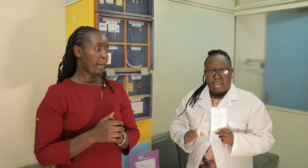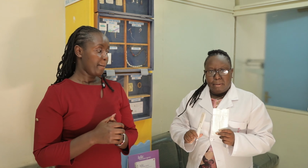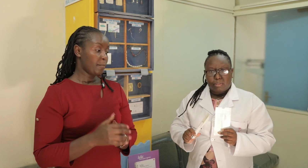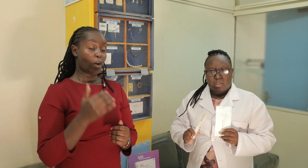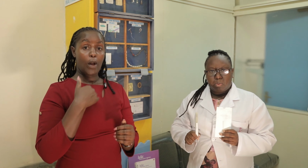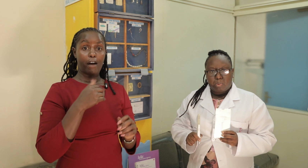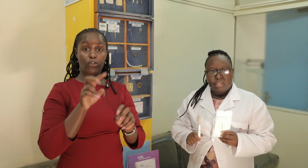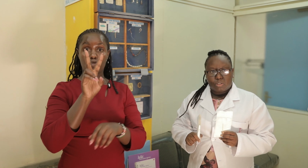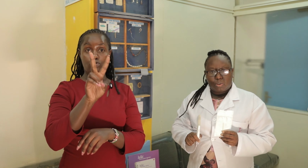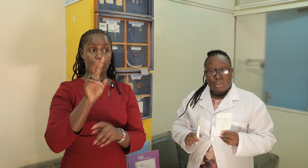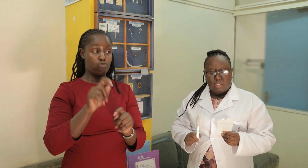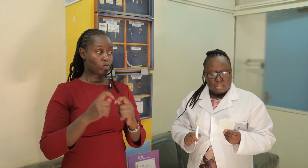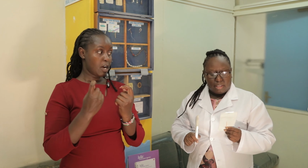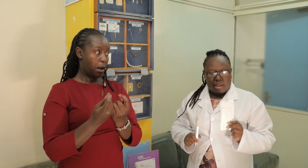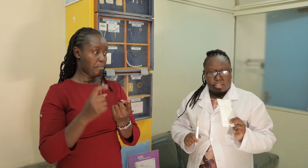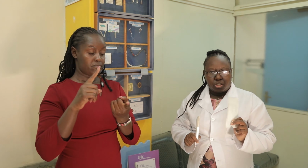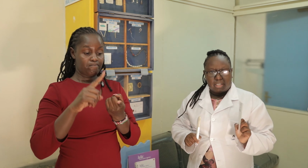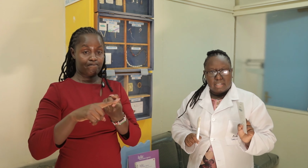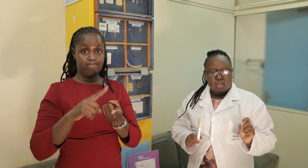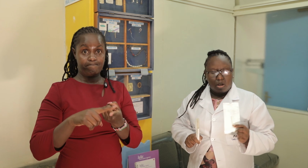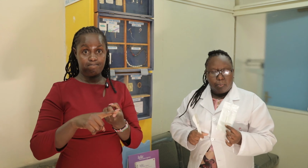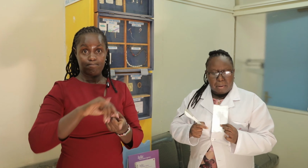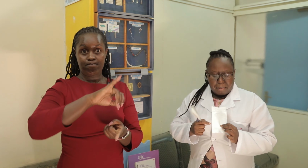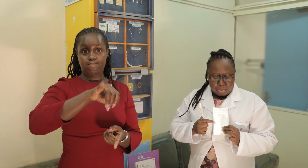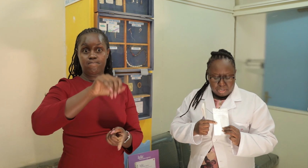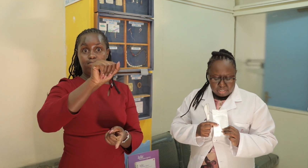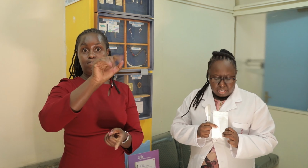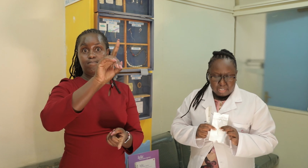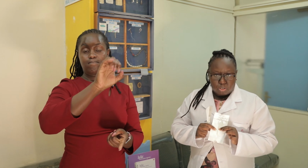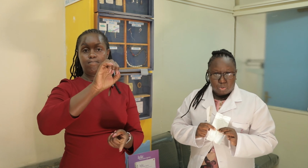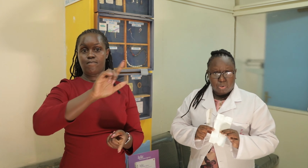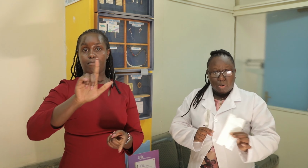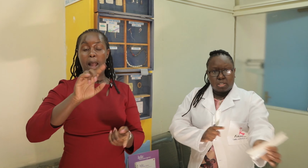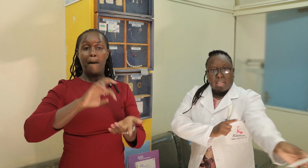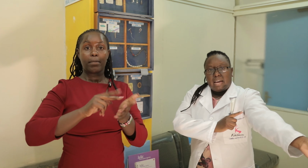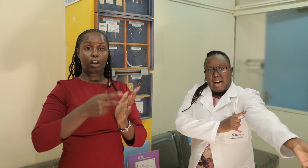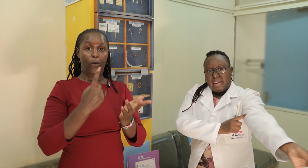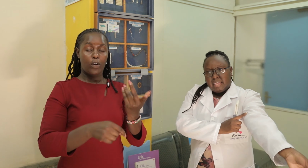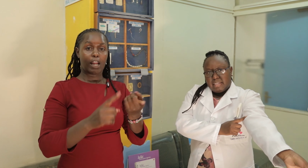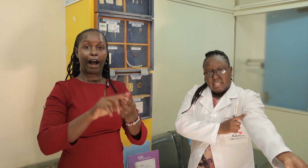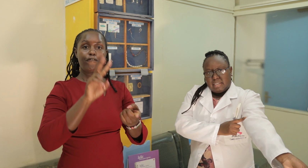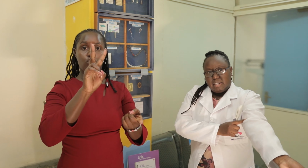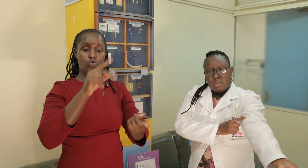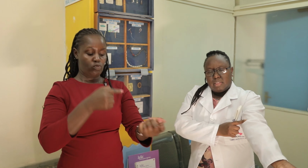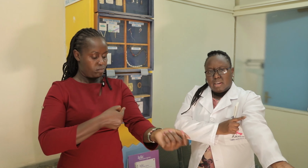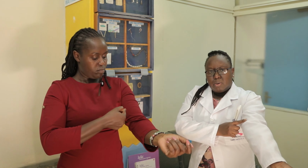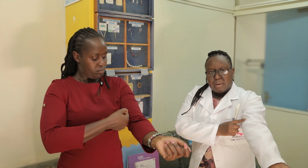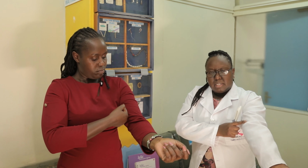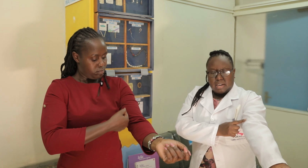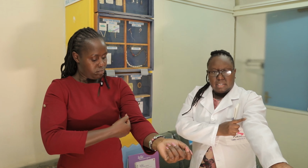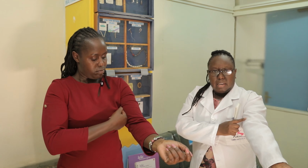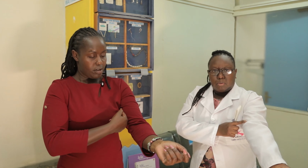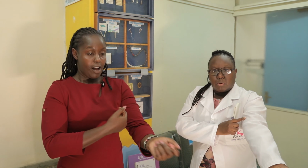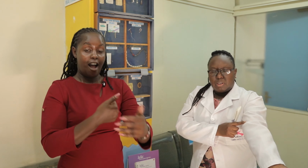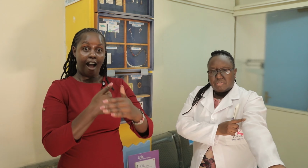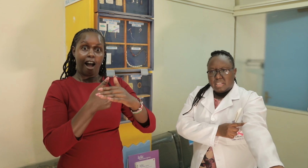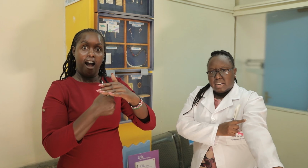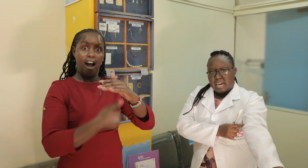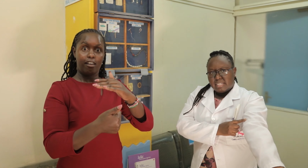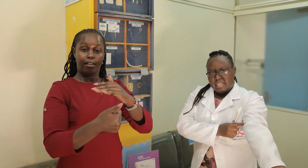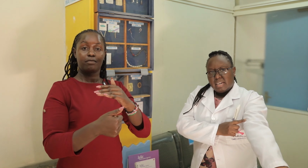two types. One is called the jadel, whereby you are inserted two rods under the skin. The dormant hand ile